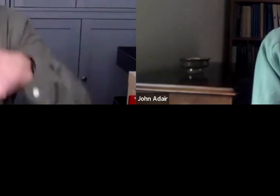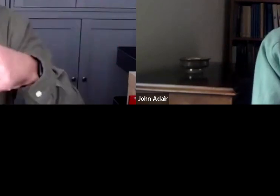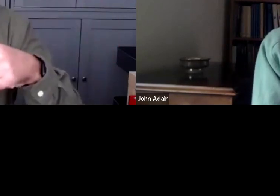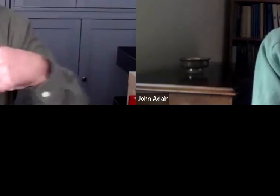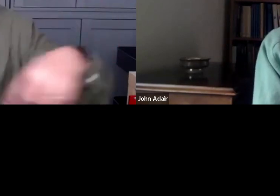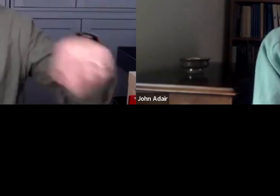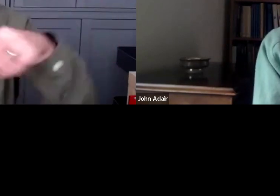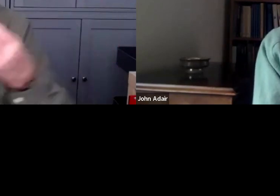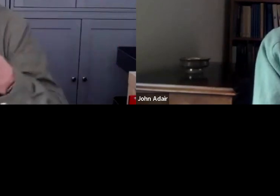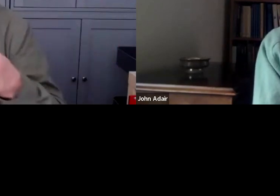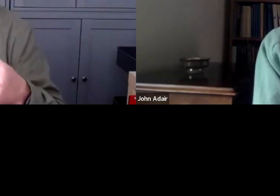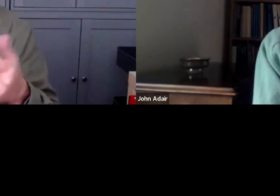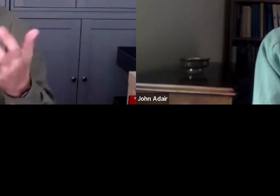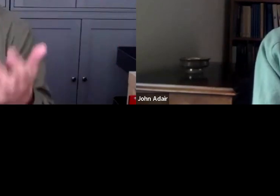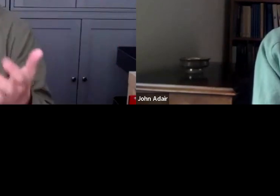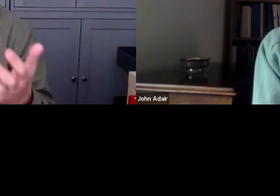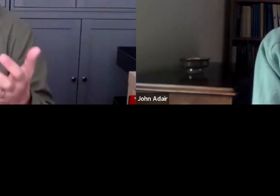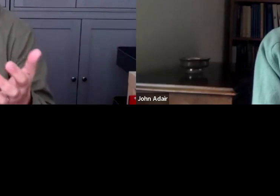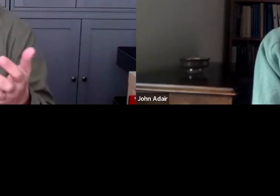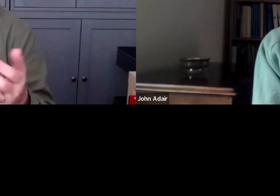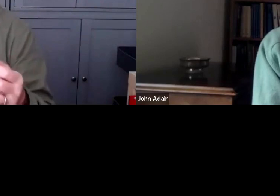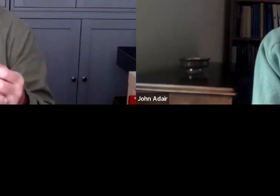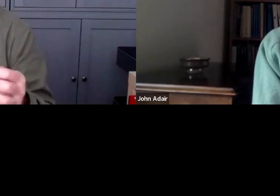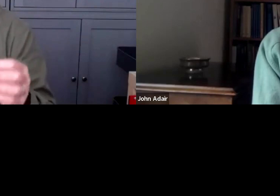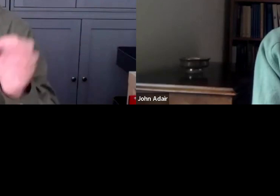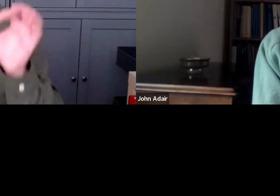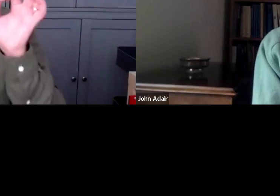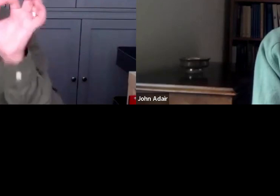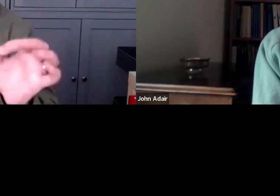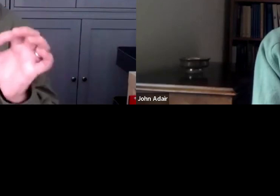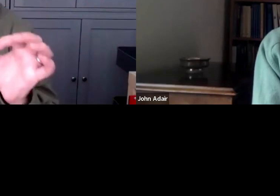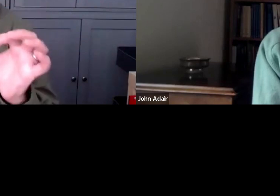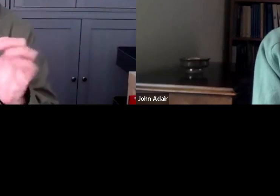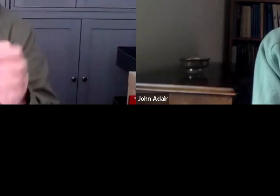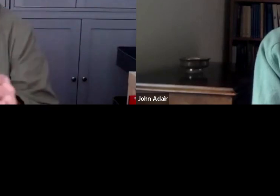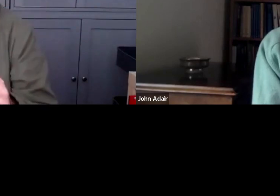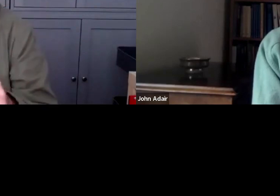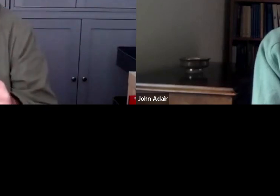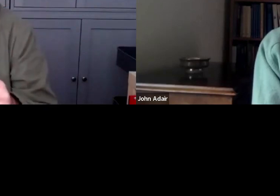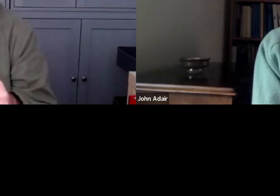We're delighted to have you all with us today.